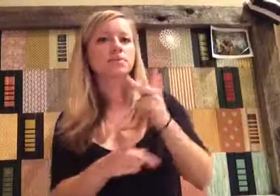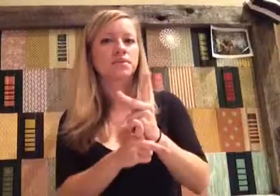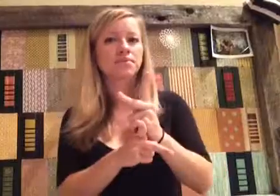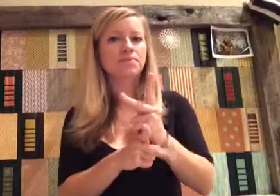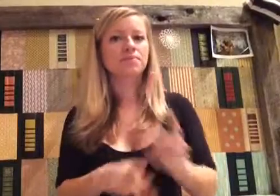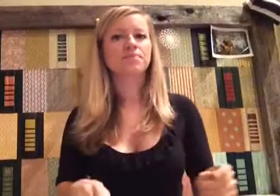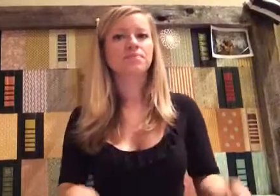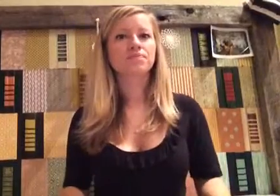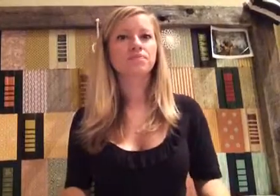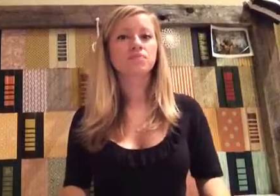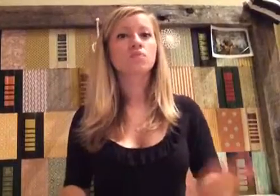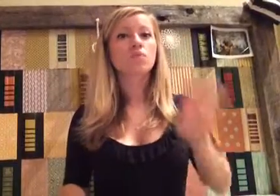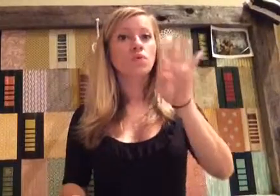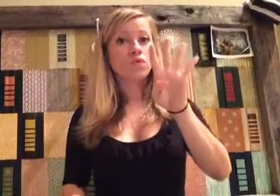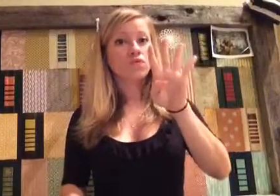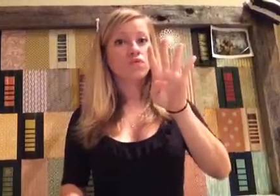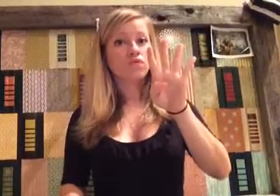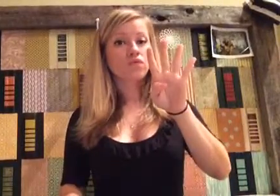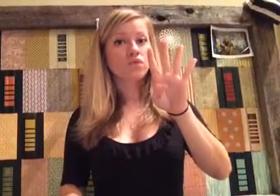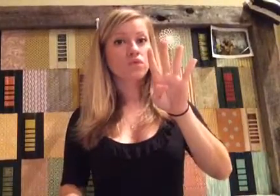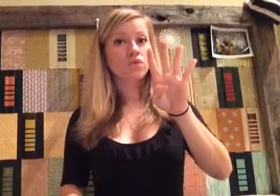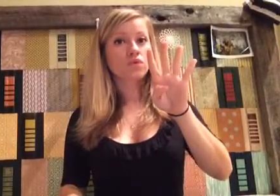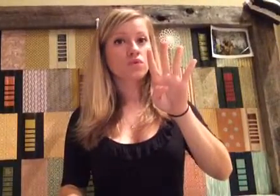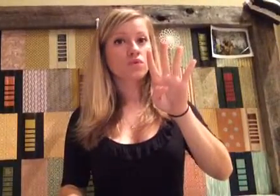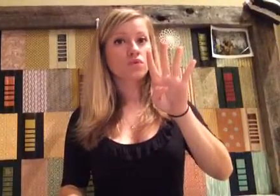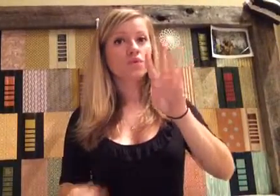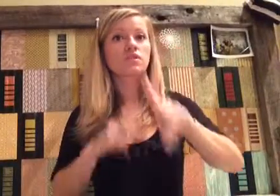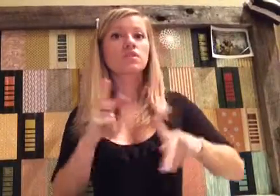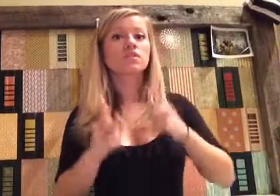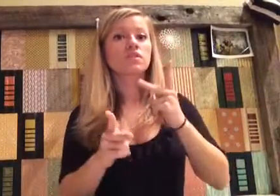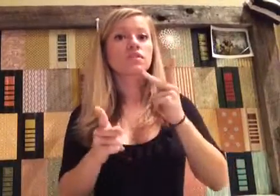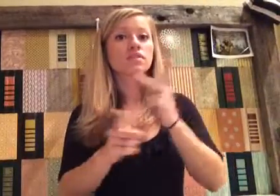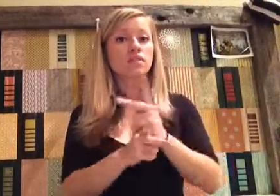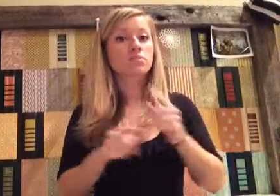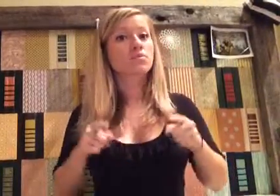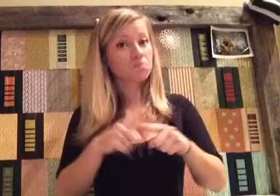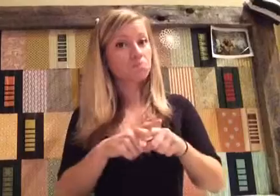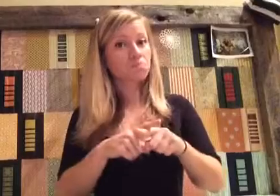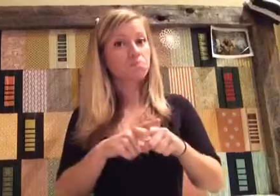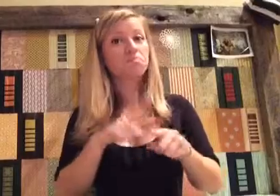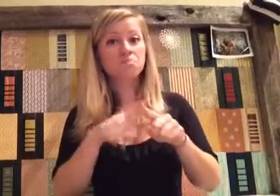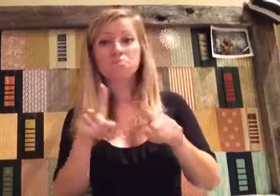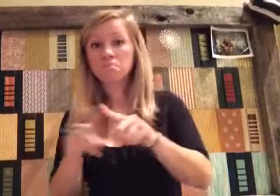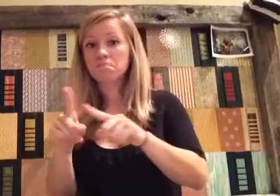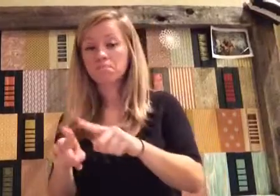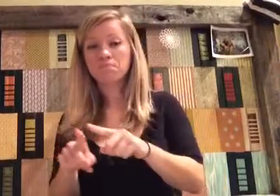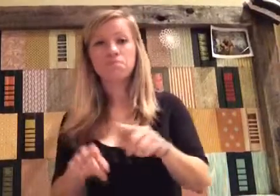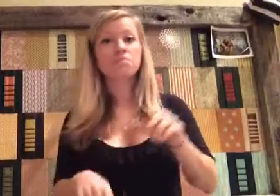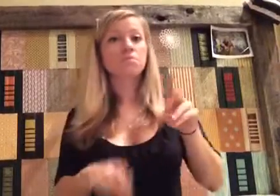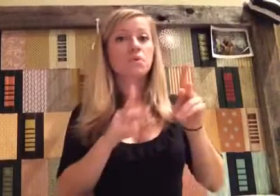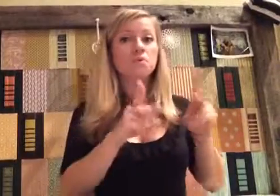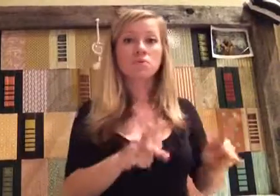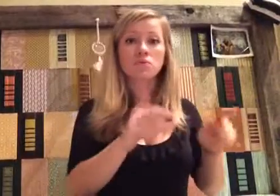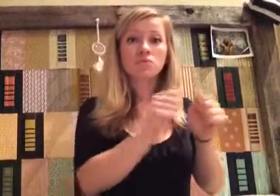There are 4 different types of conflict that can exist in a story. They are person versus person,